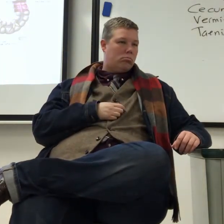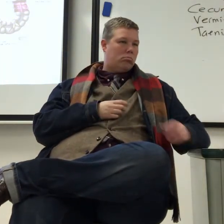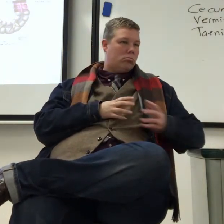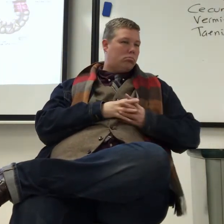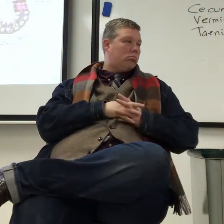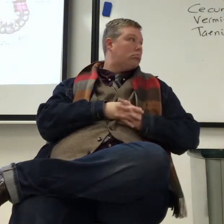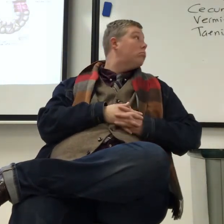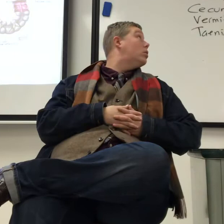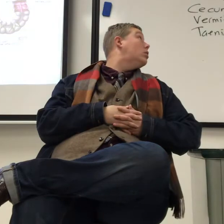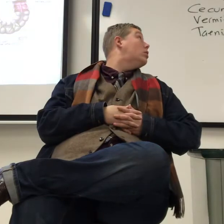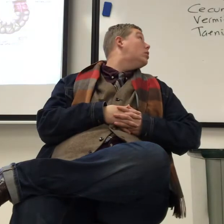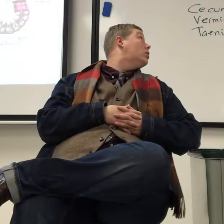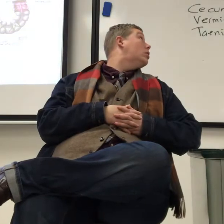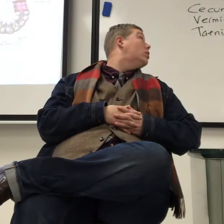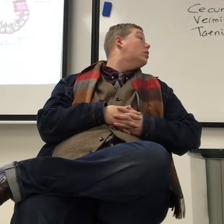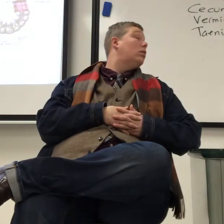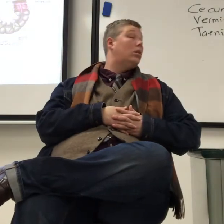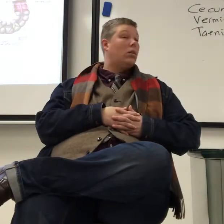Reduced